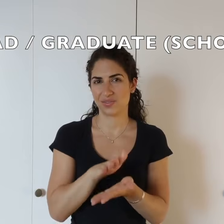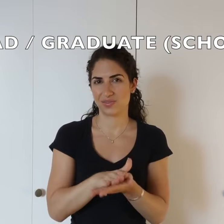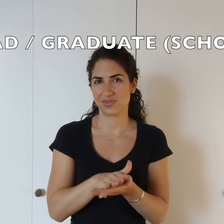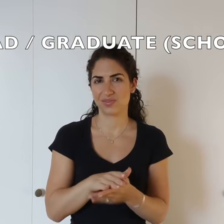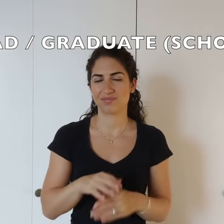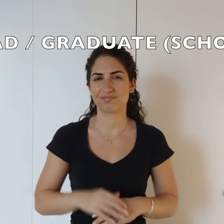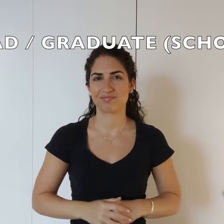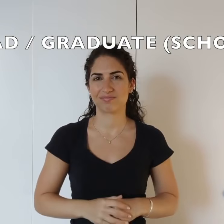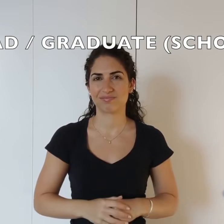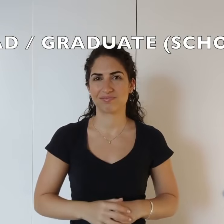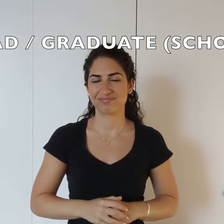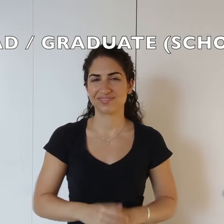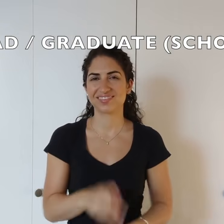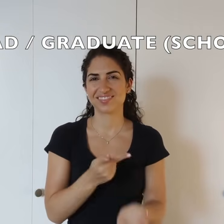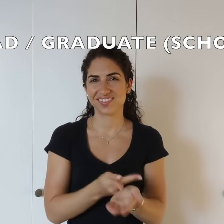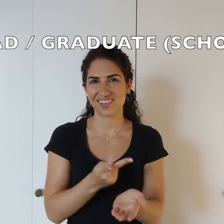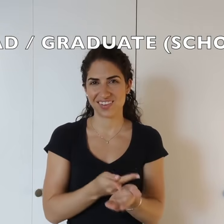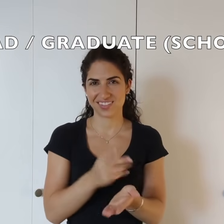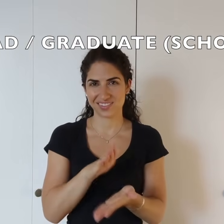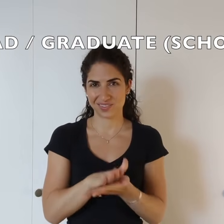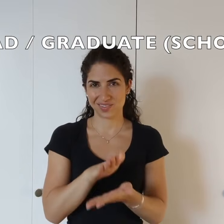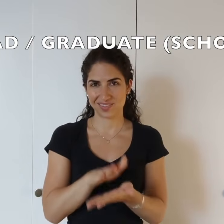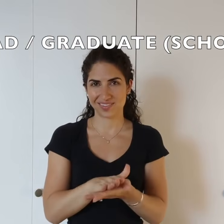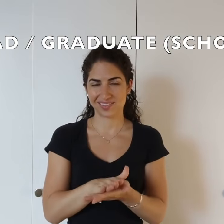school, grad school,